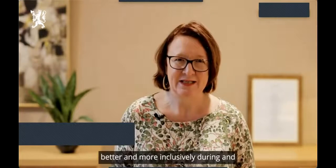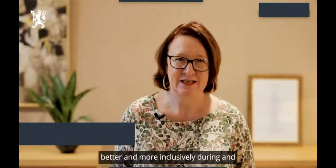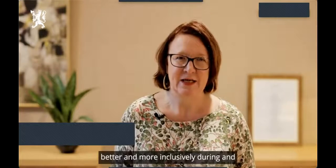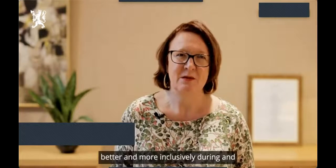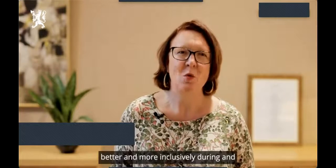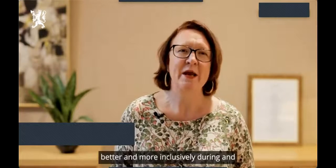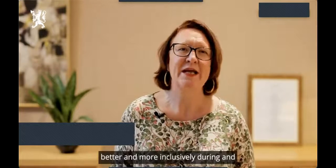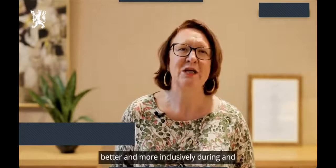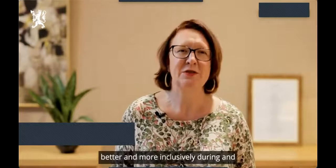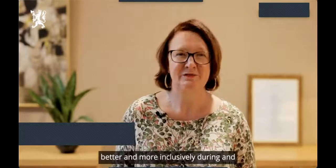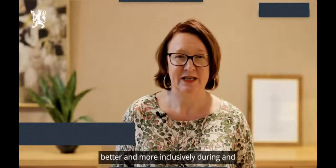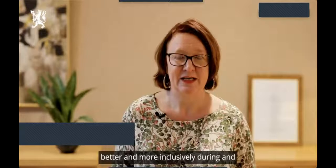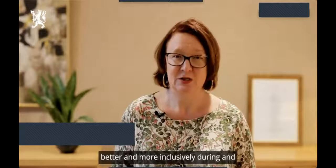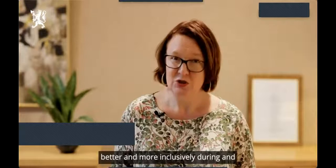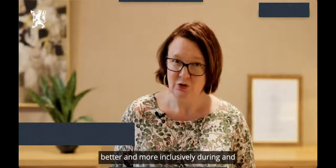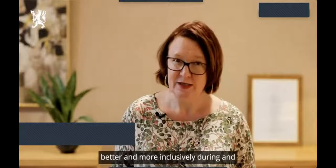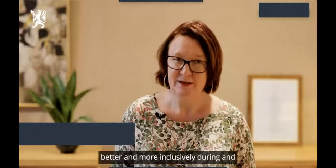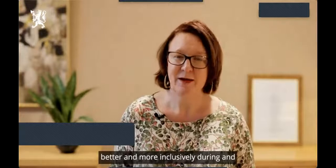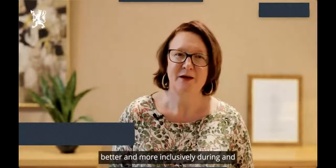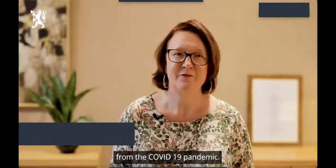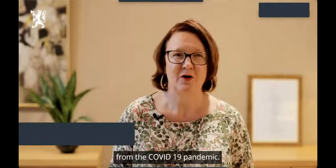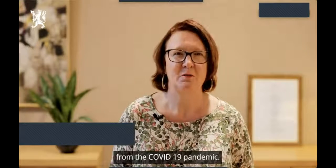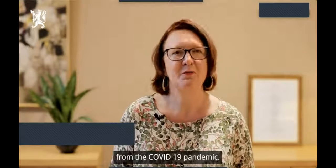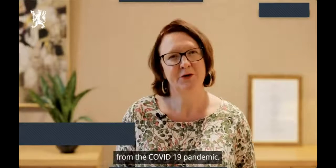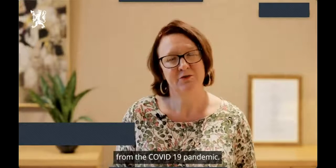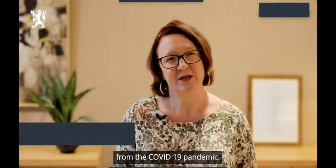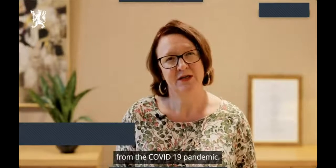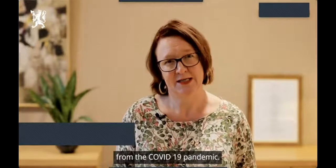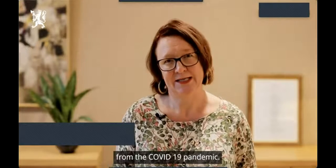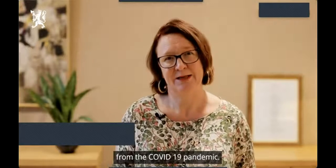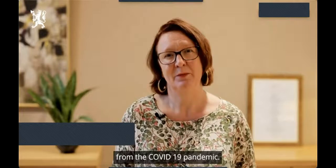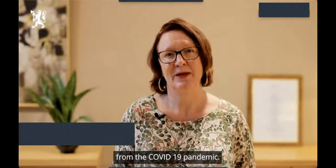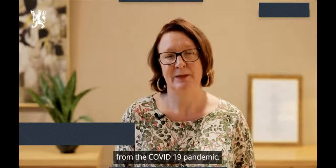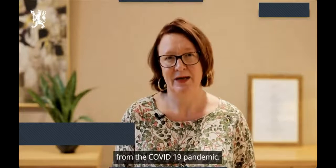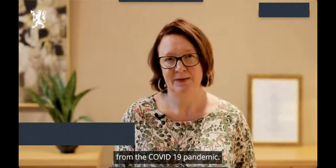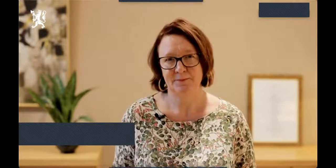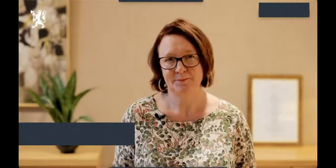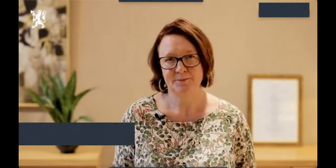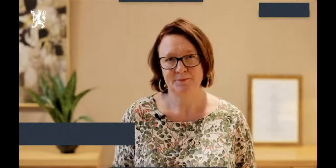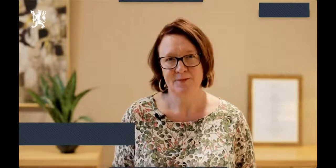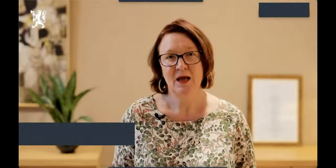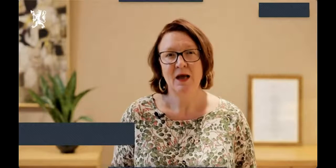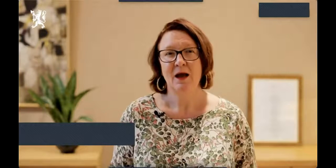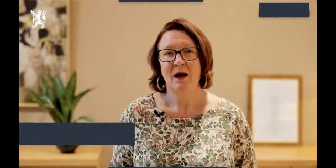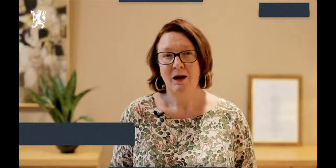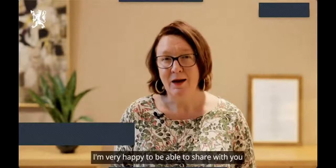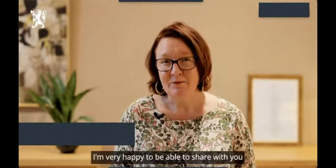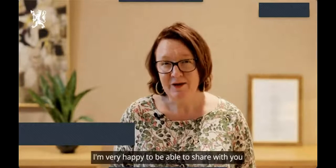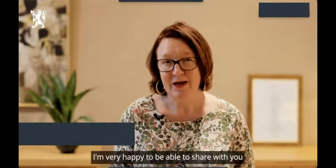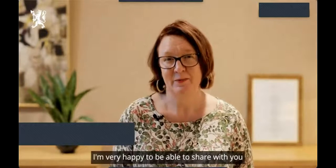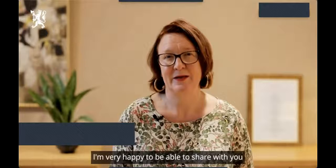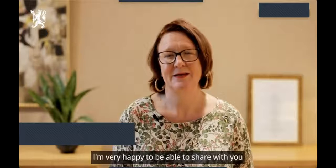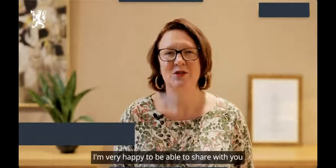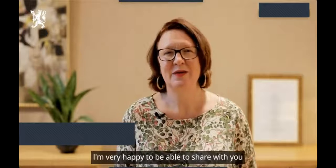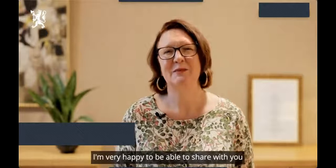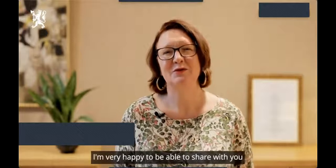back better and more inclusively during and from the COVID-19 pandemic. I'm